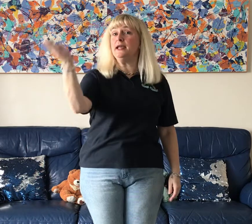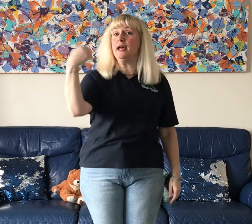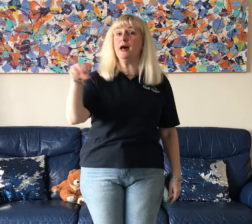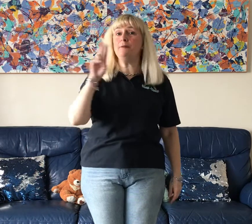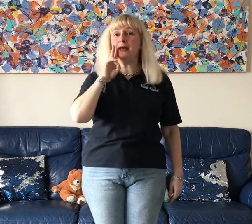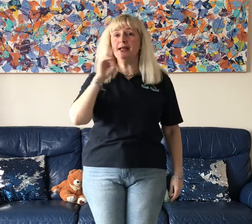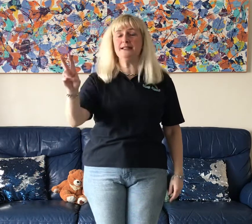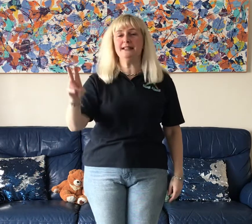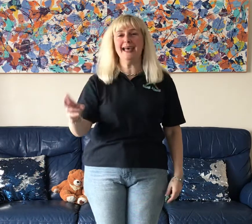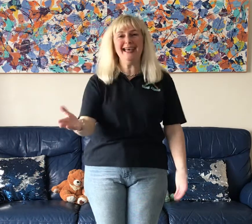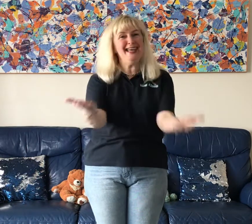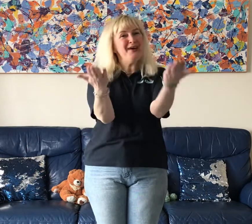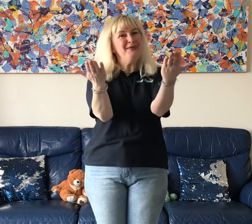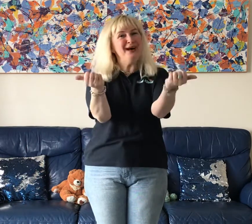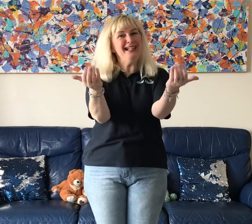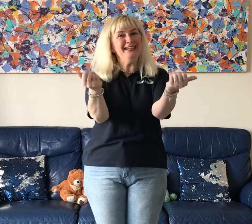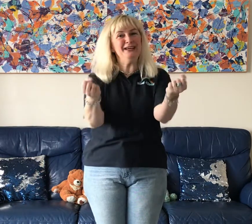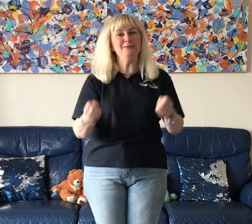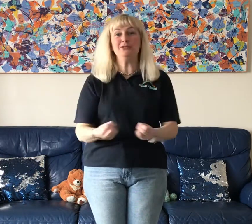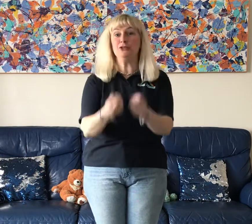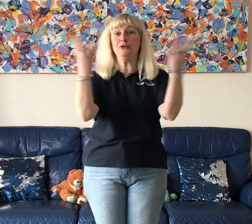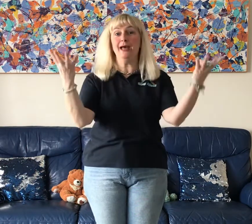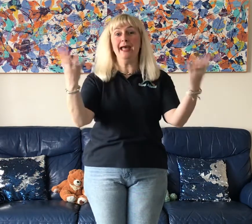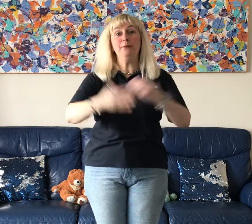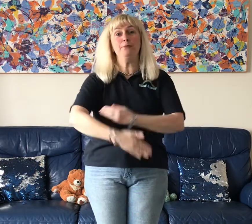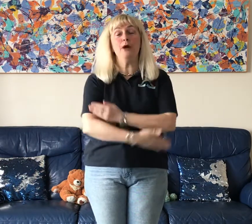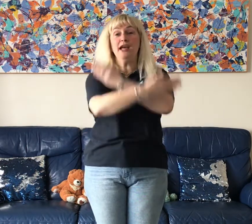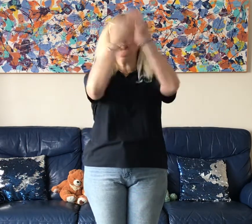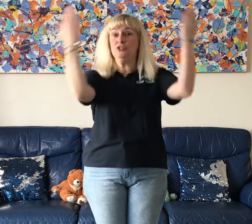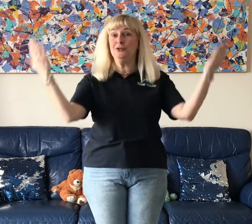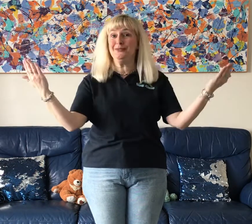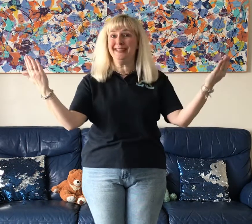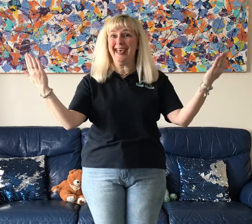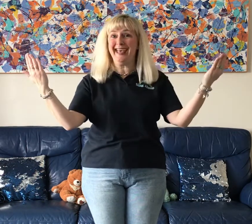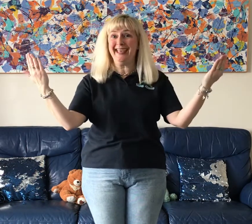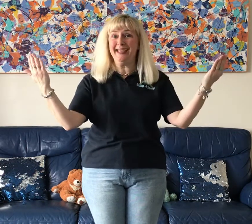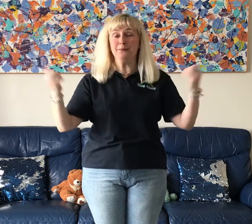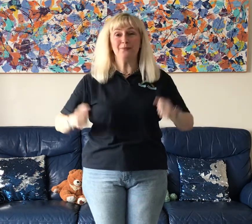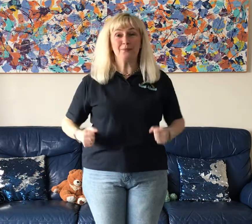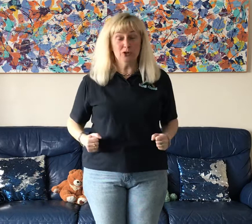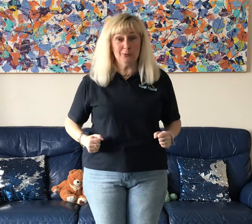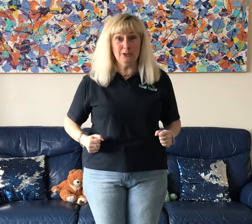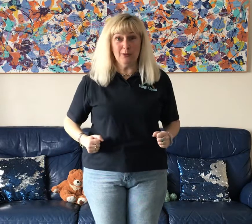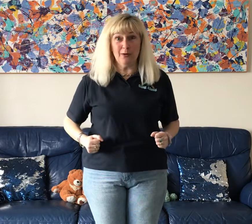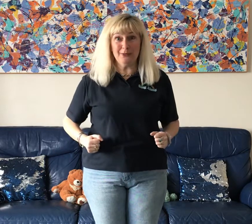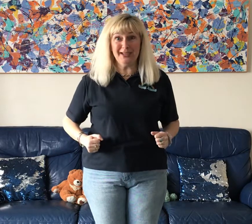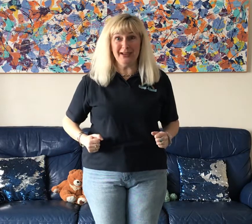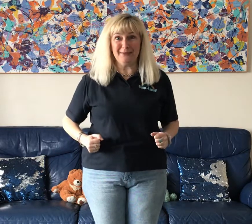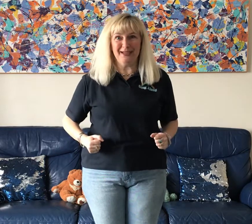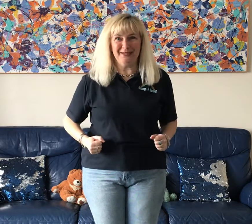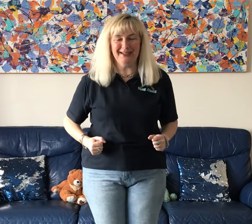come and say, welcome to a bright new day. Should we do it one more time? Are you ready?